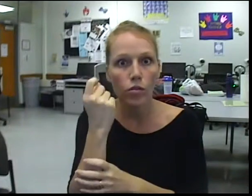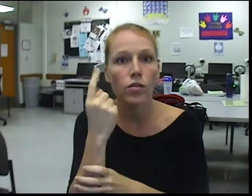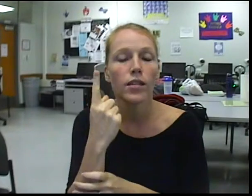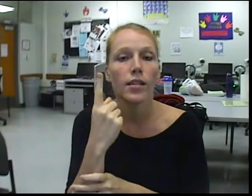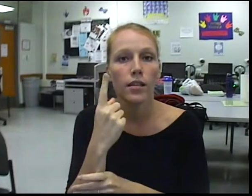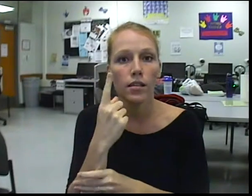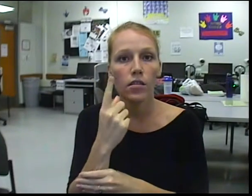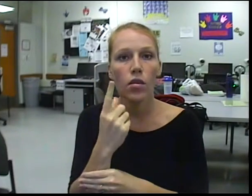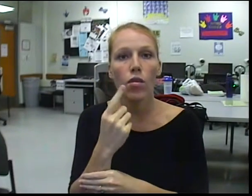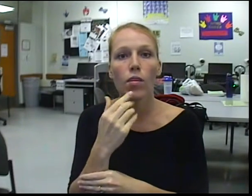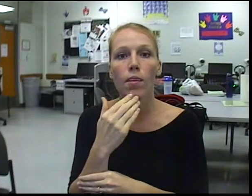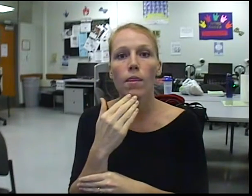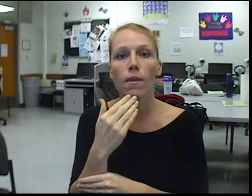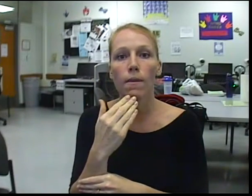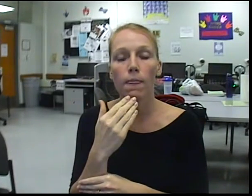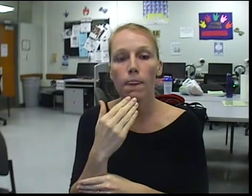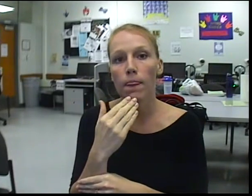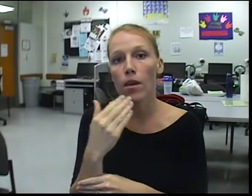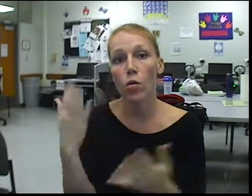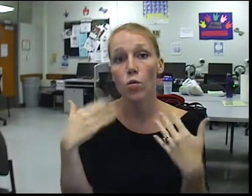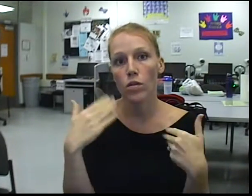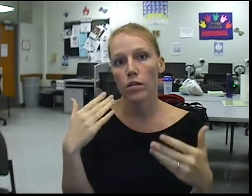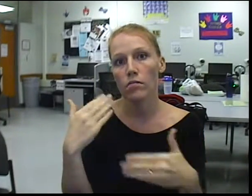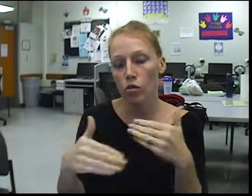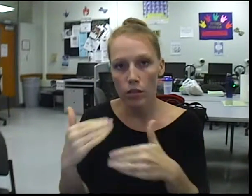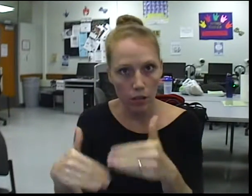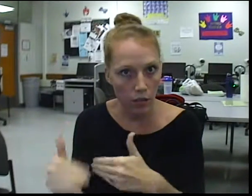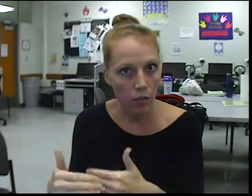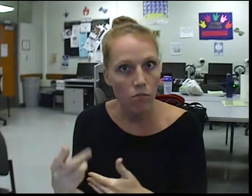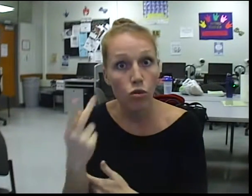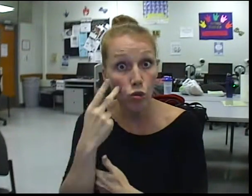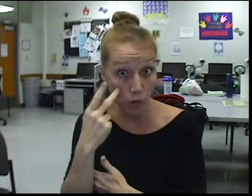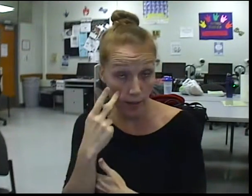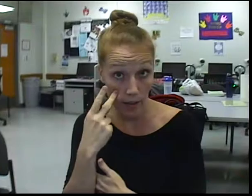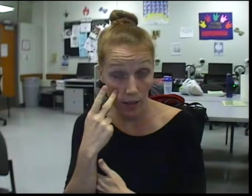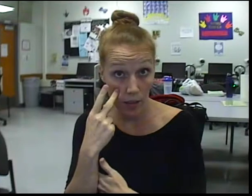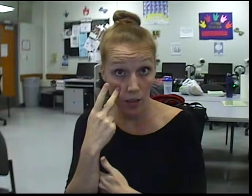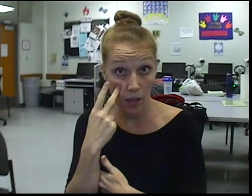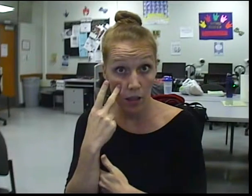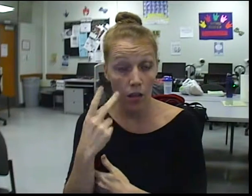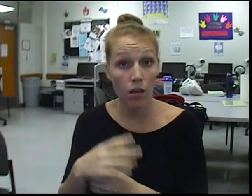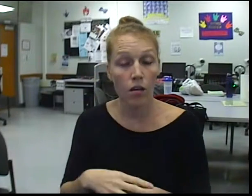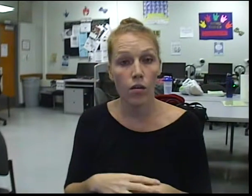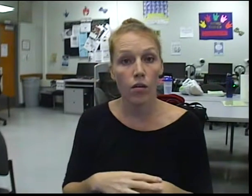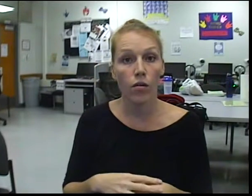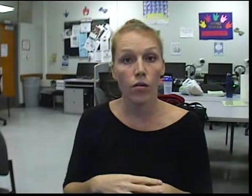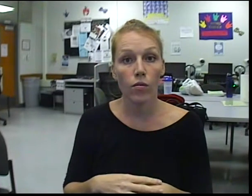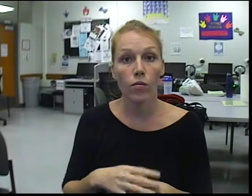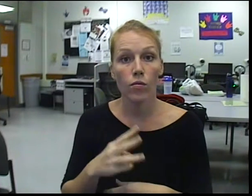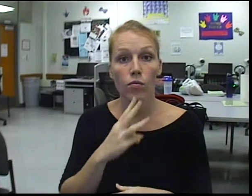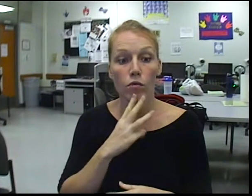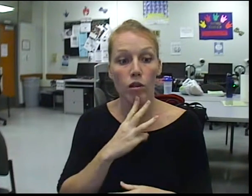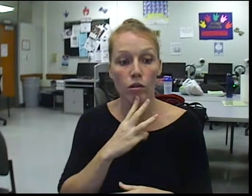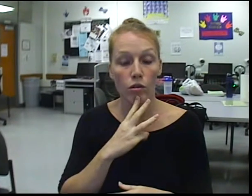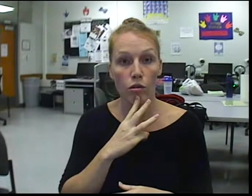And what you're looking at basically is taking water from its liquid phase and putting it to its gas